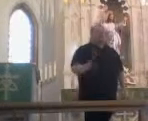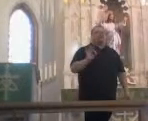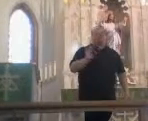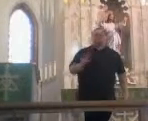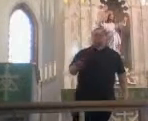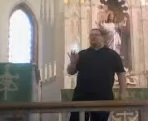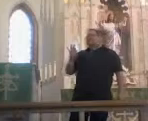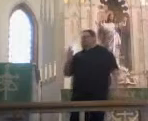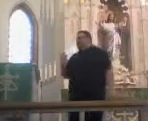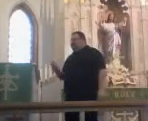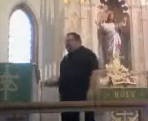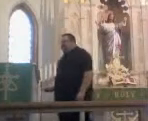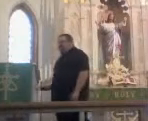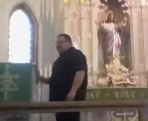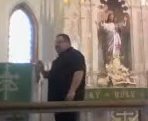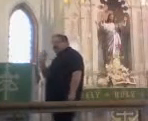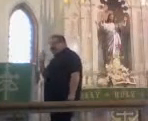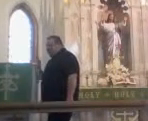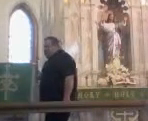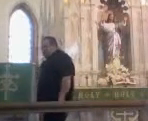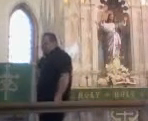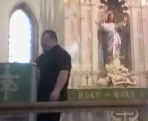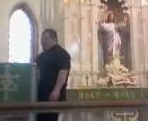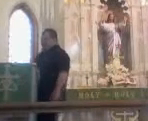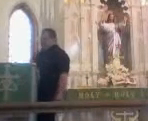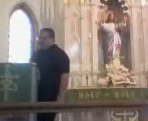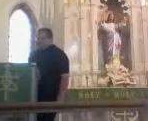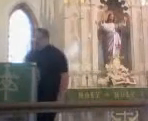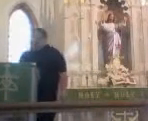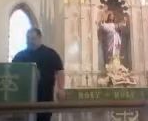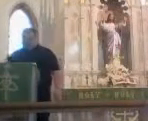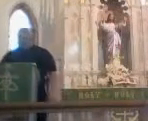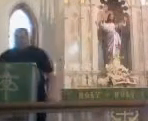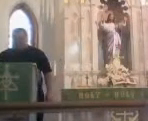On our worst days ever,